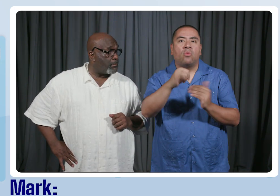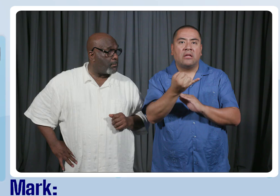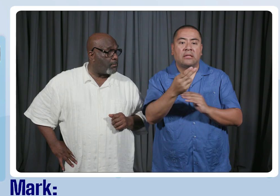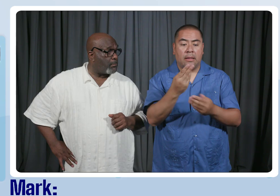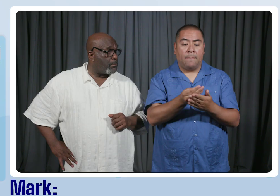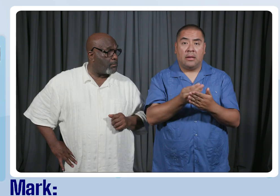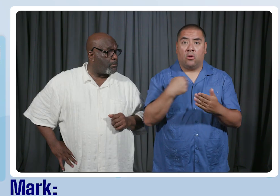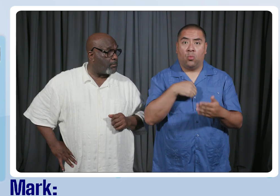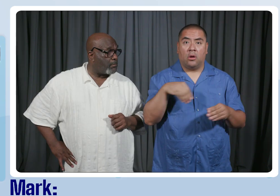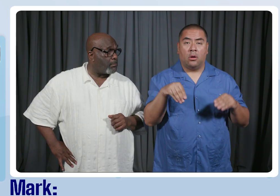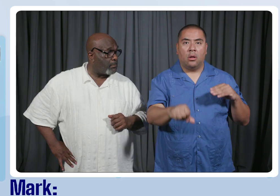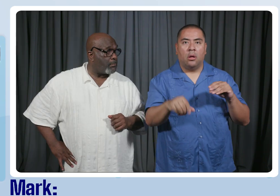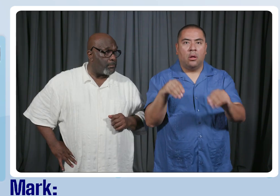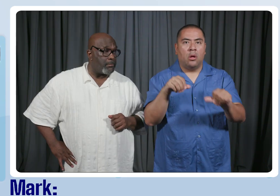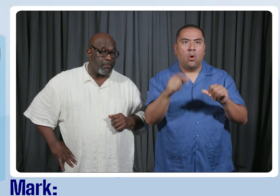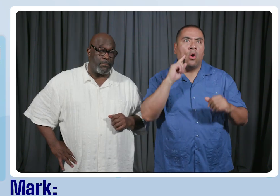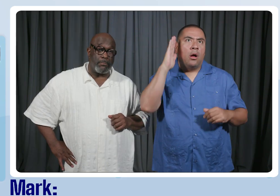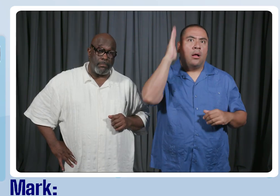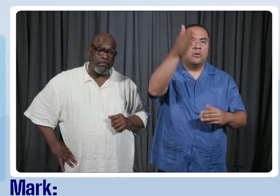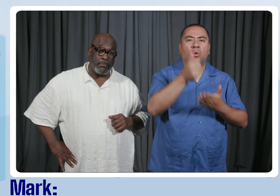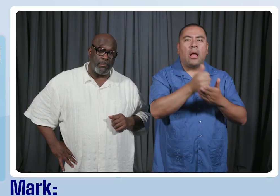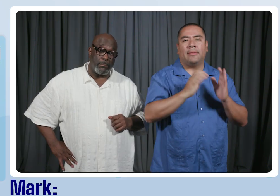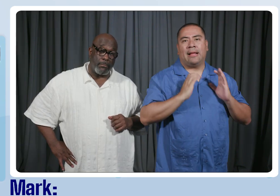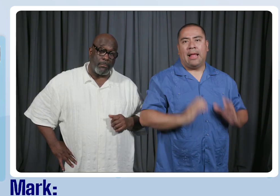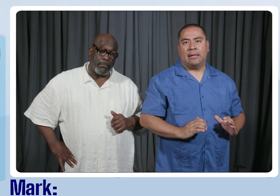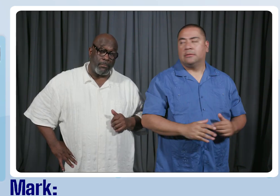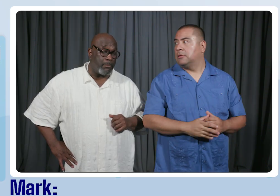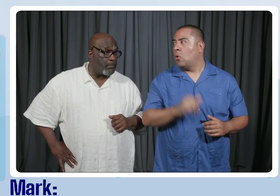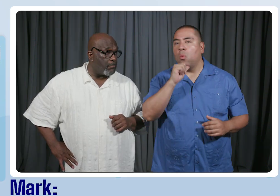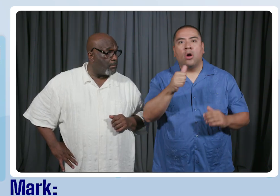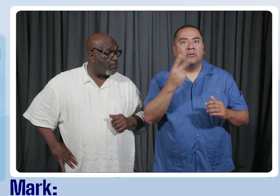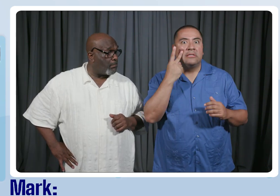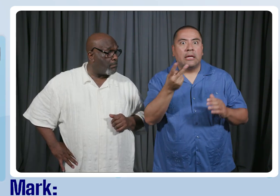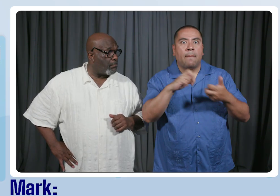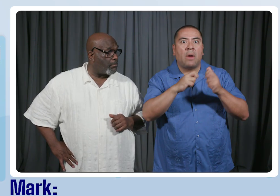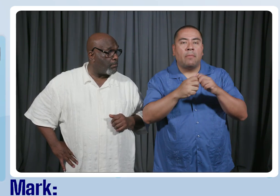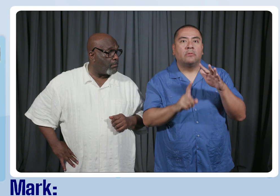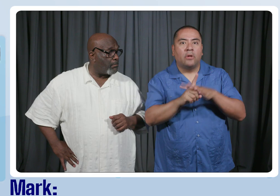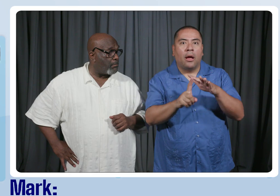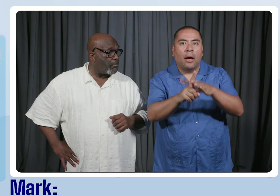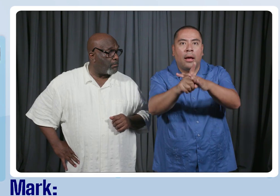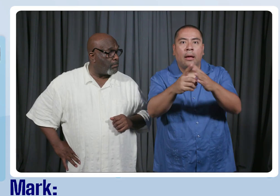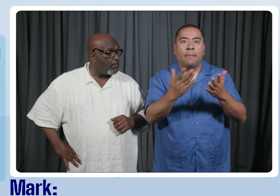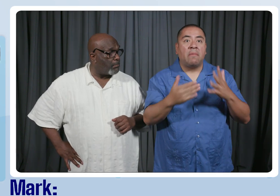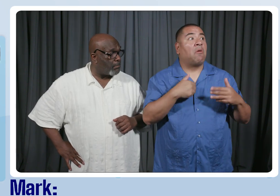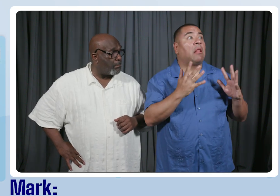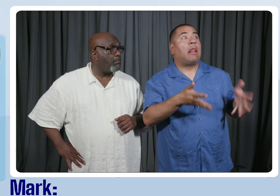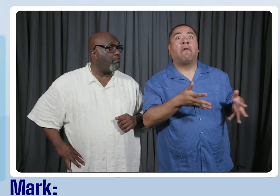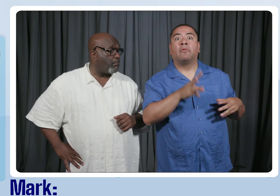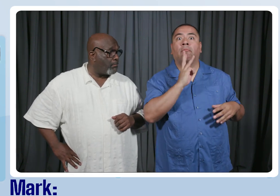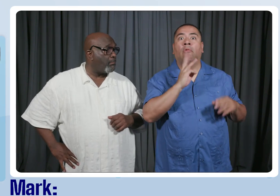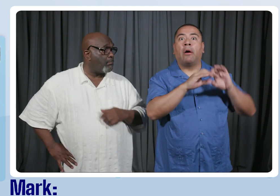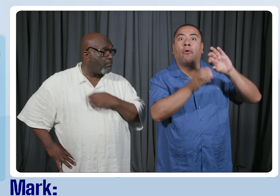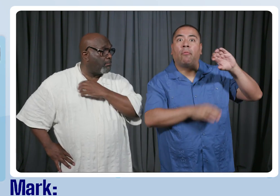spending are, long-term going to help this client. We're not going to see problems down the road where the plumbing wasn't fixed with the bathroom, and all